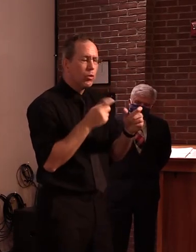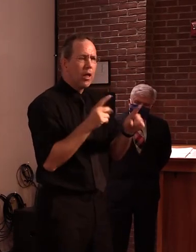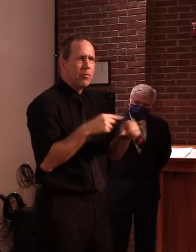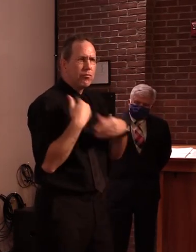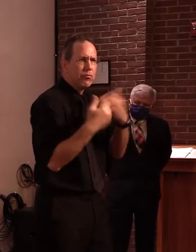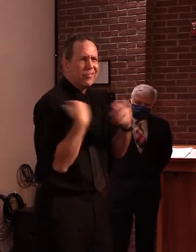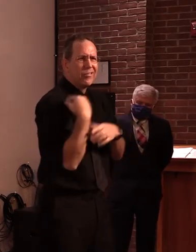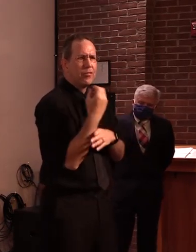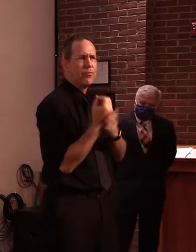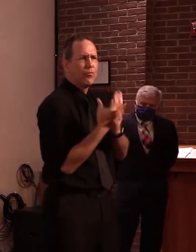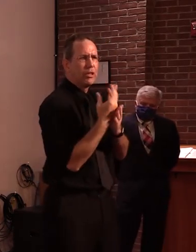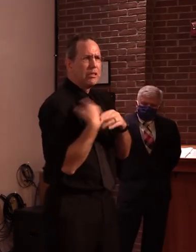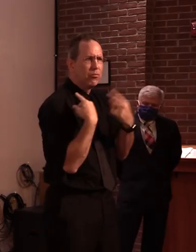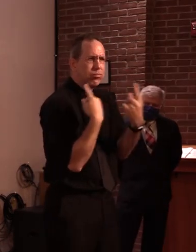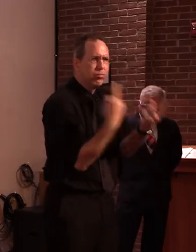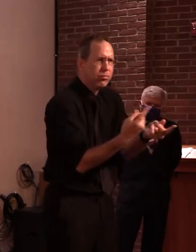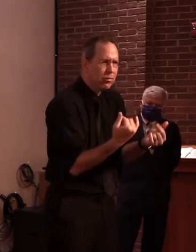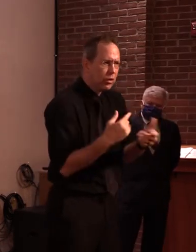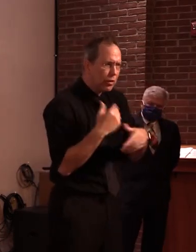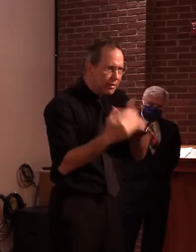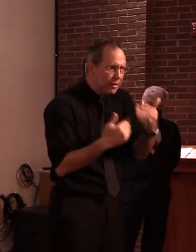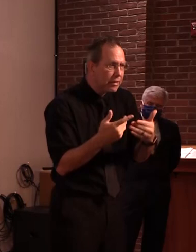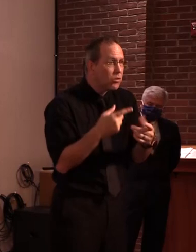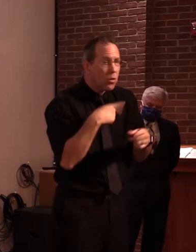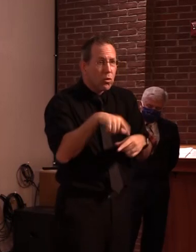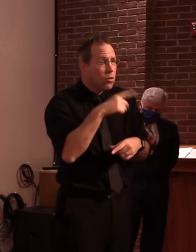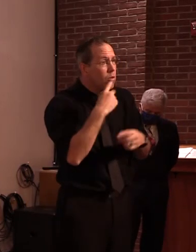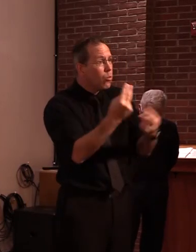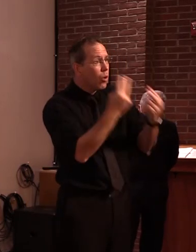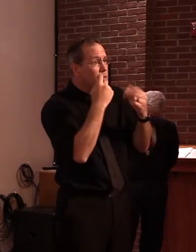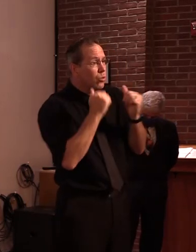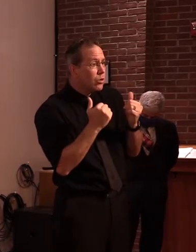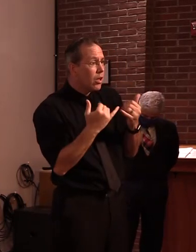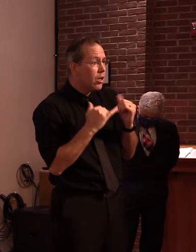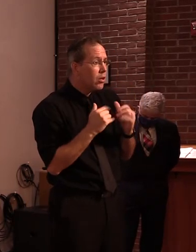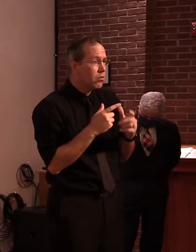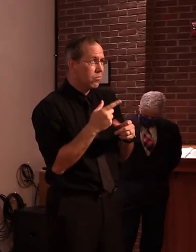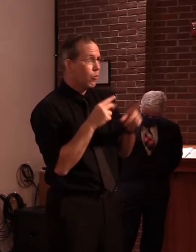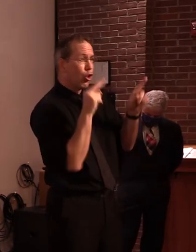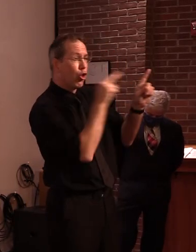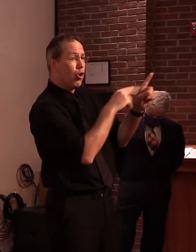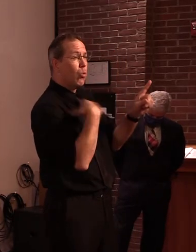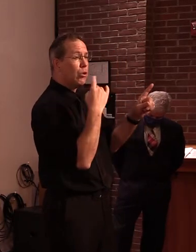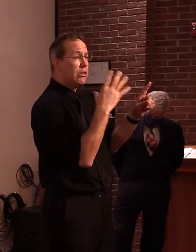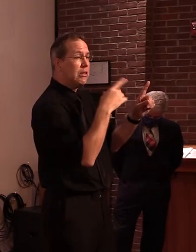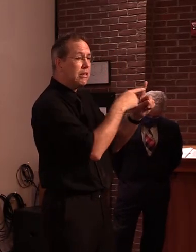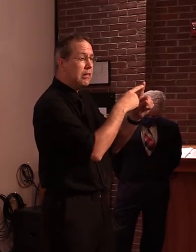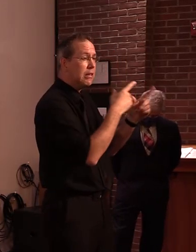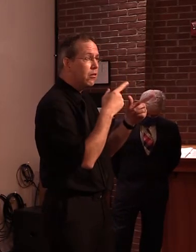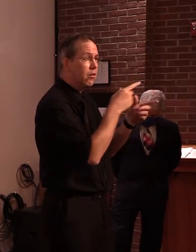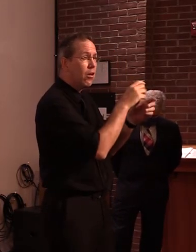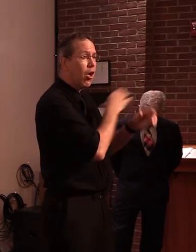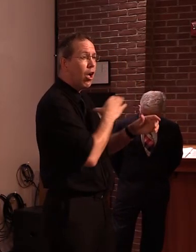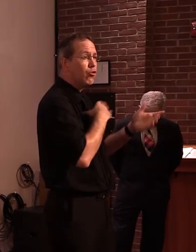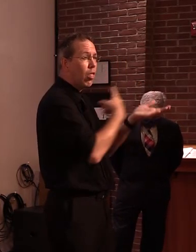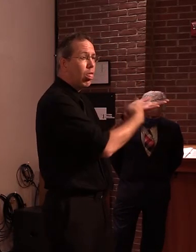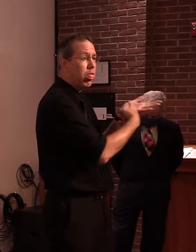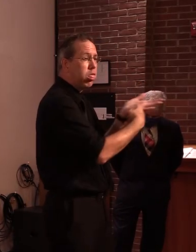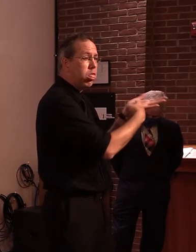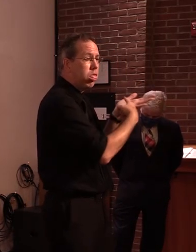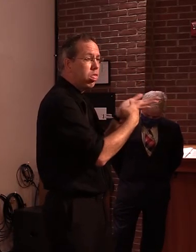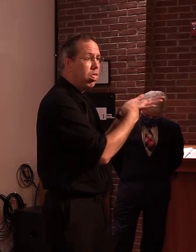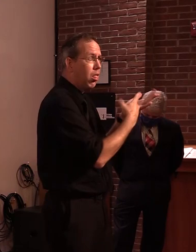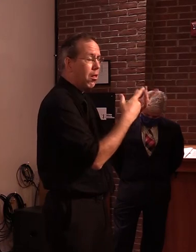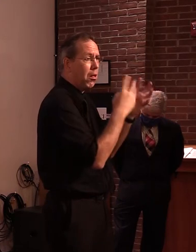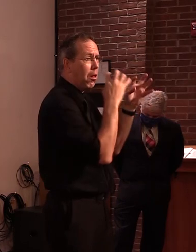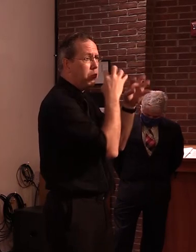know, discussions in Washington, D.C. around the COVID-19 relief funding are complex and somewhat